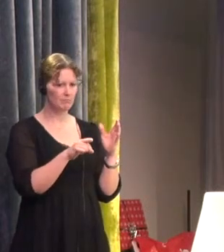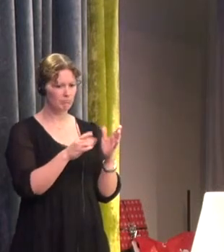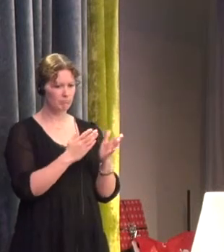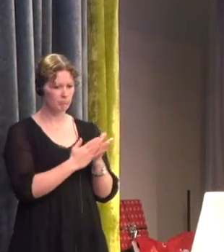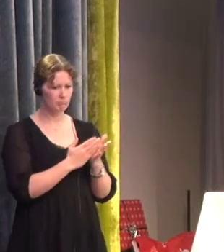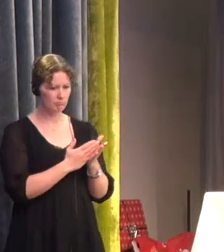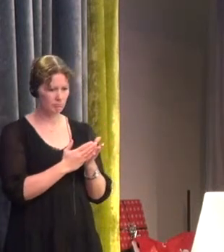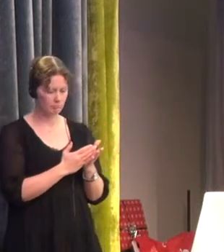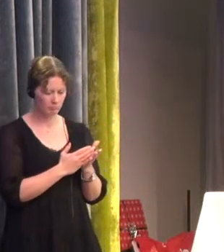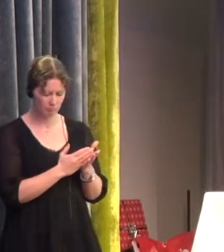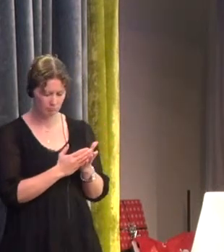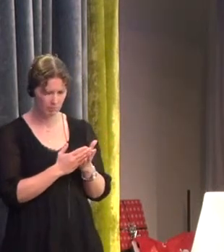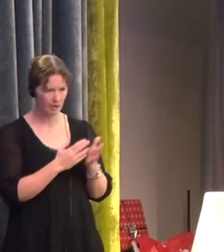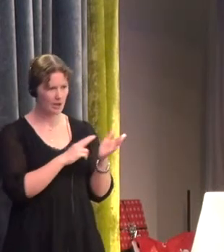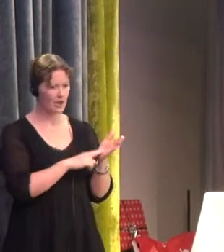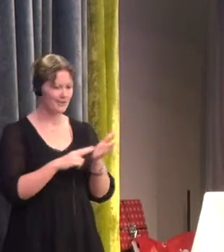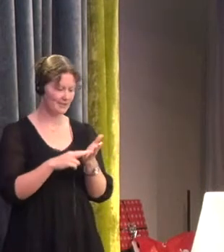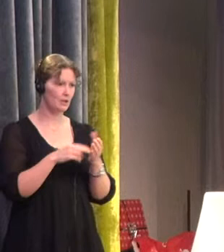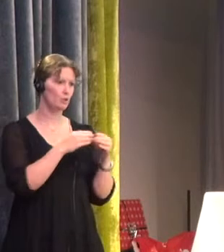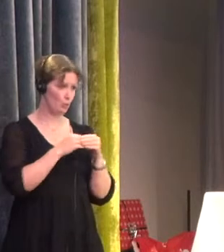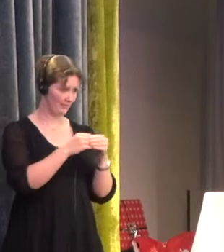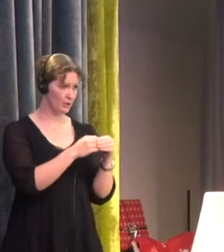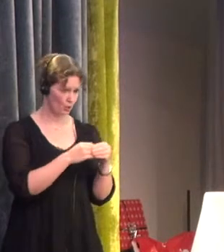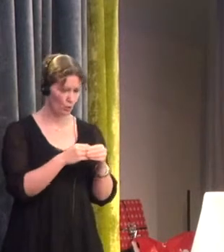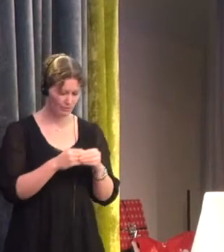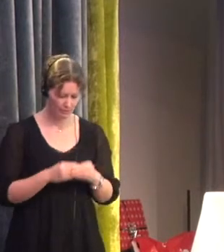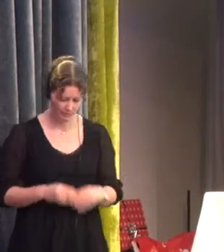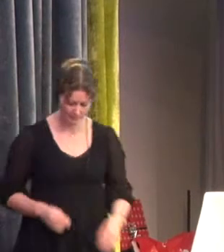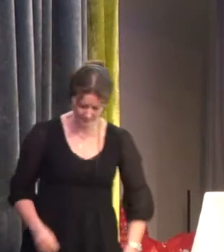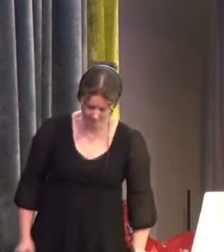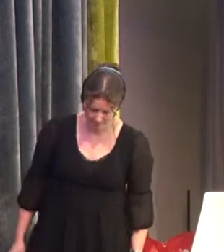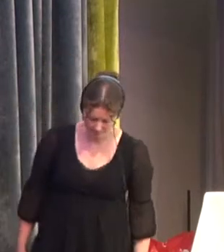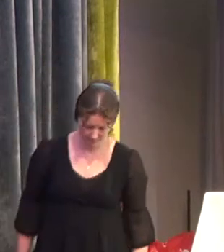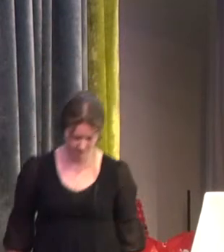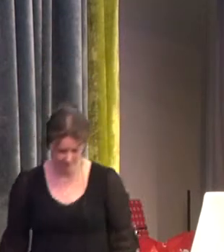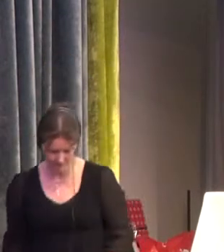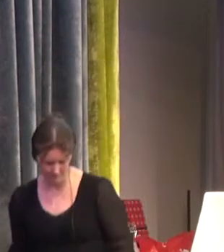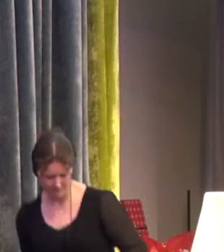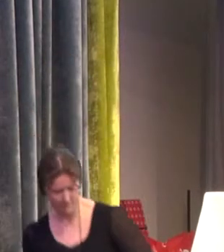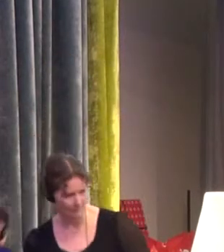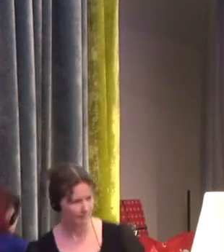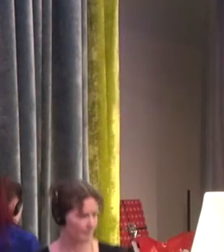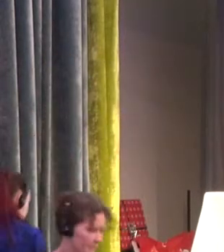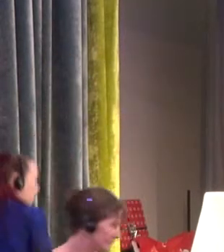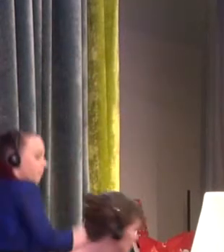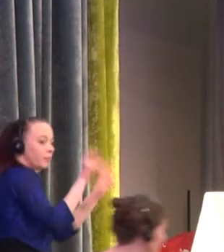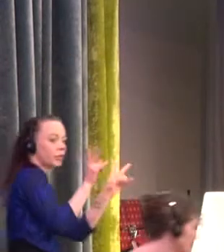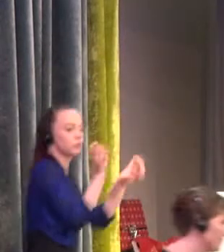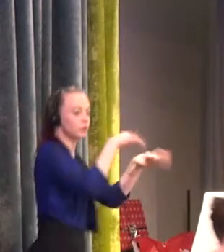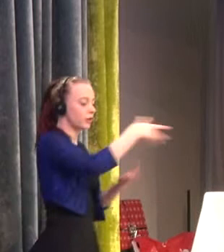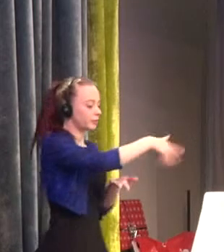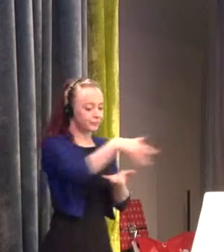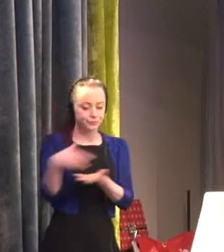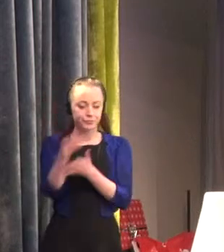committee. It's now a full committee of 18 and has expanded up to its full membership. And these state reports are actually open to civil society.